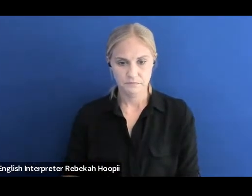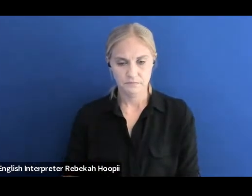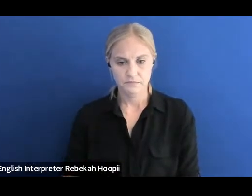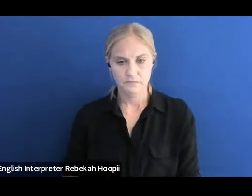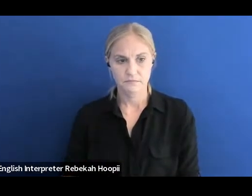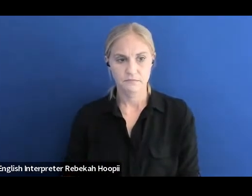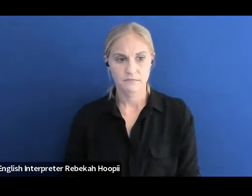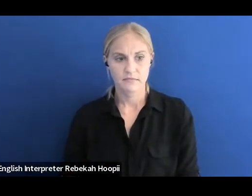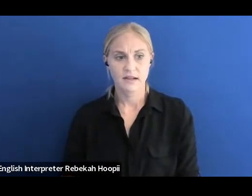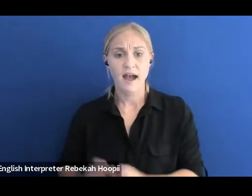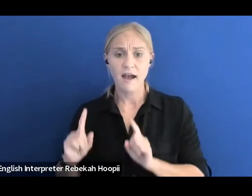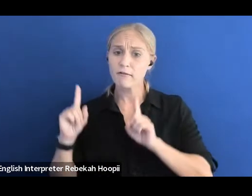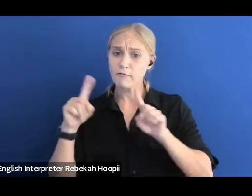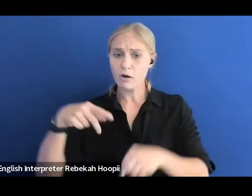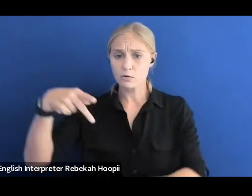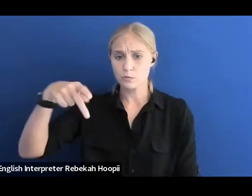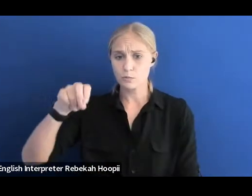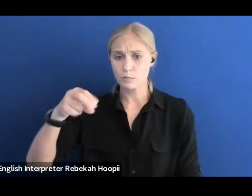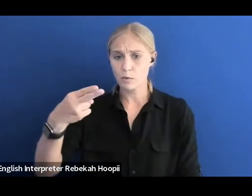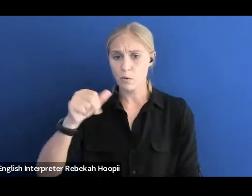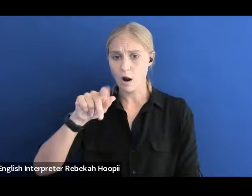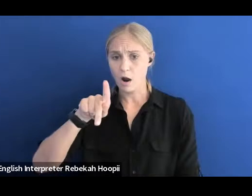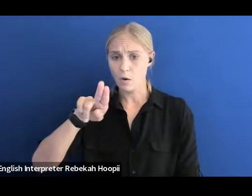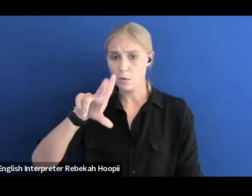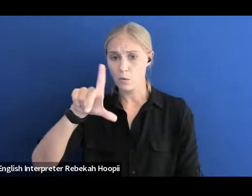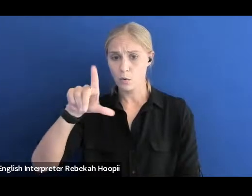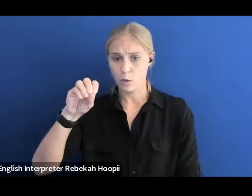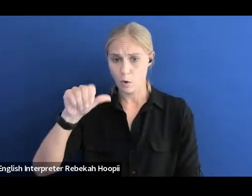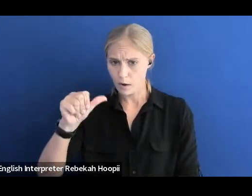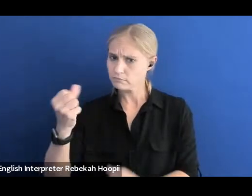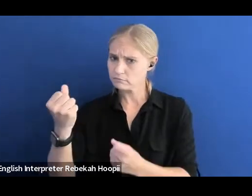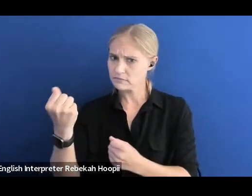to Pōhakuloa a number of times. I've served on